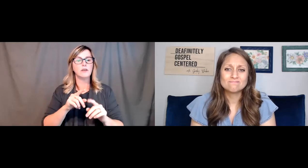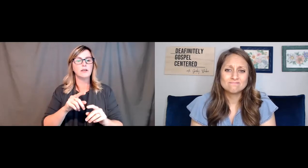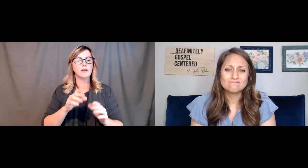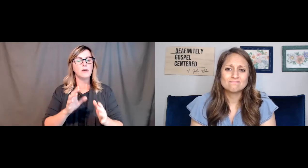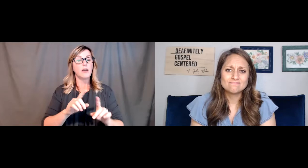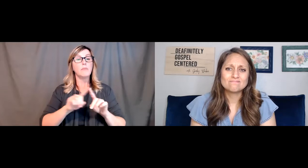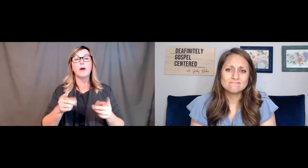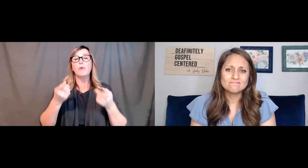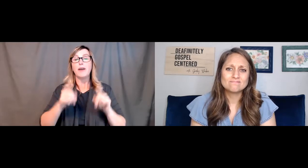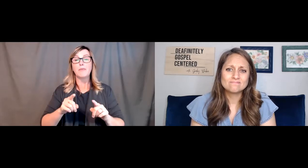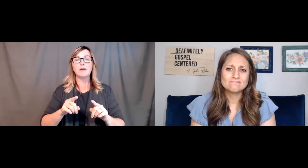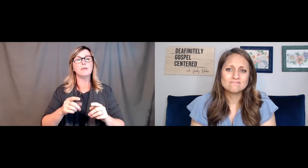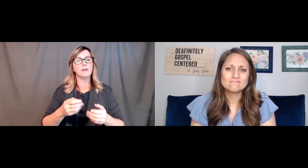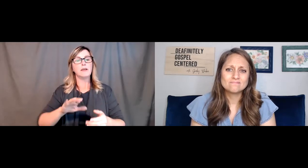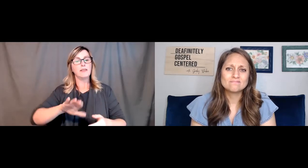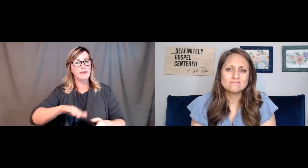awful.